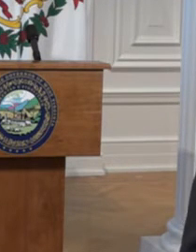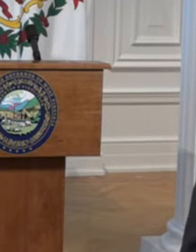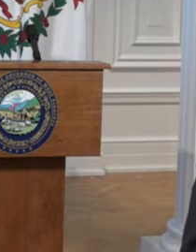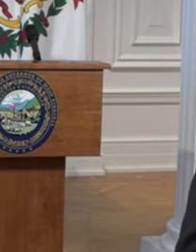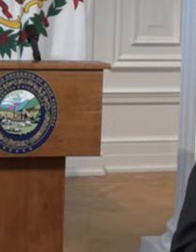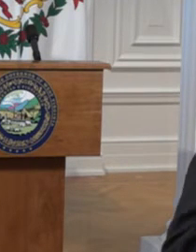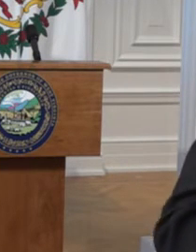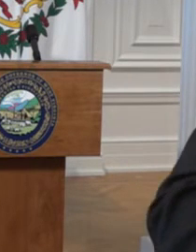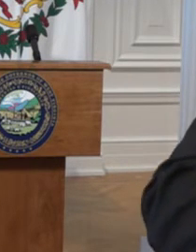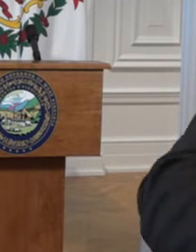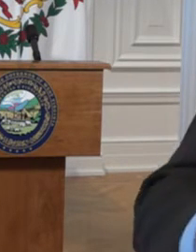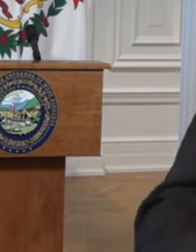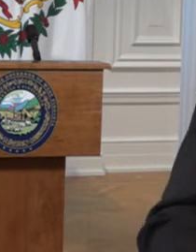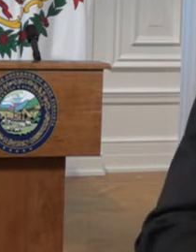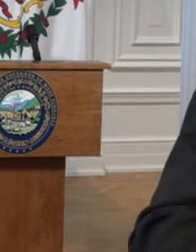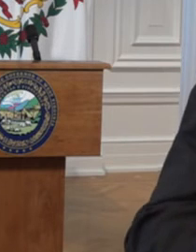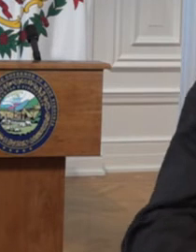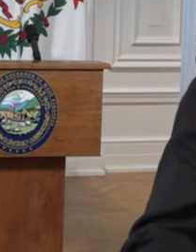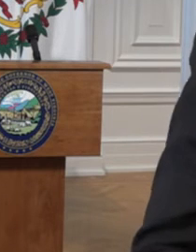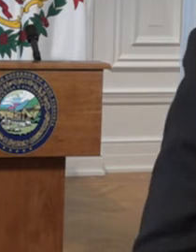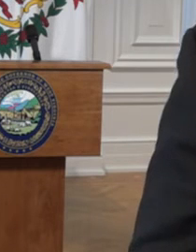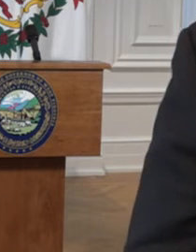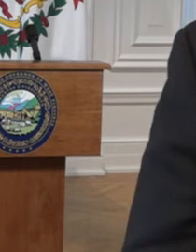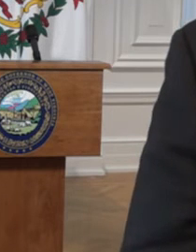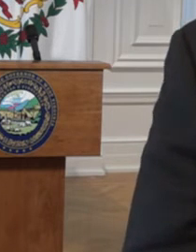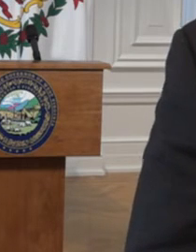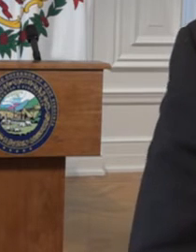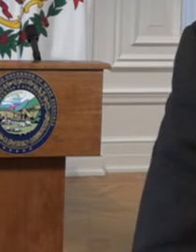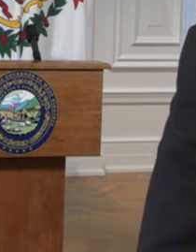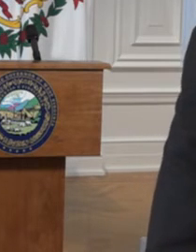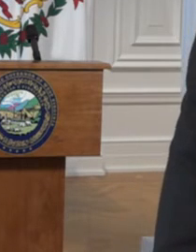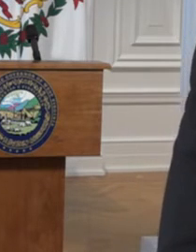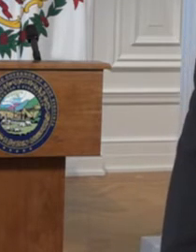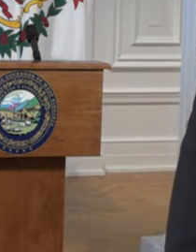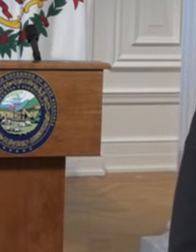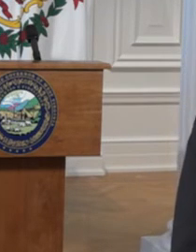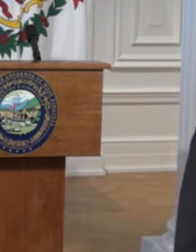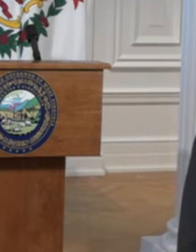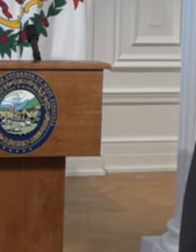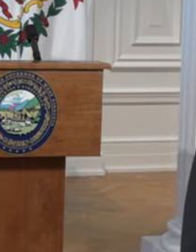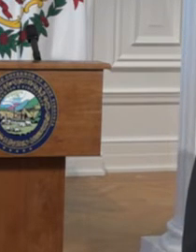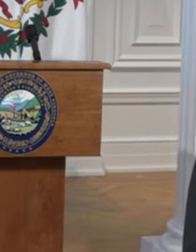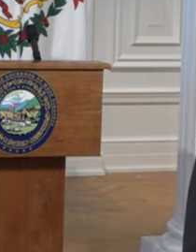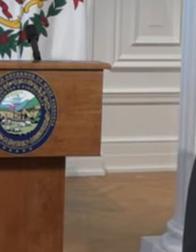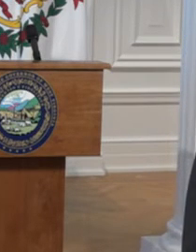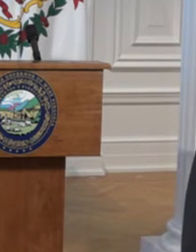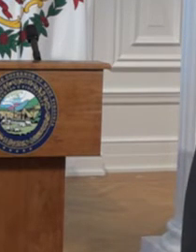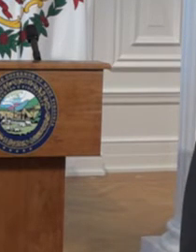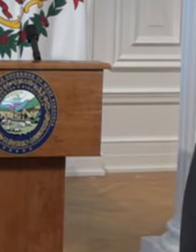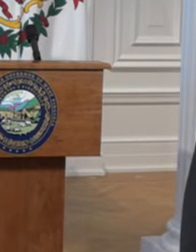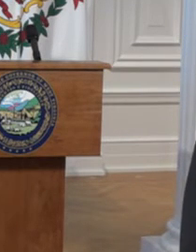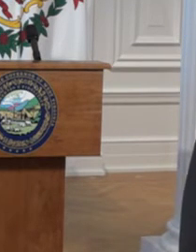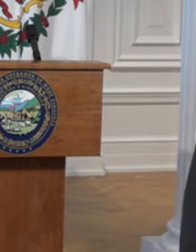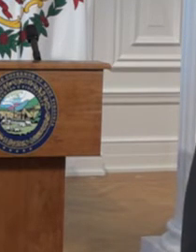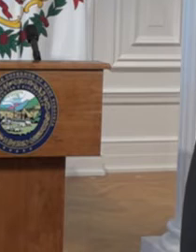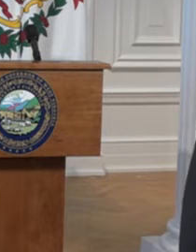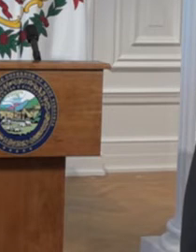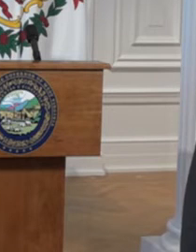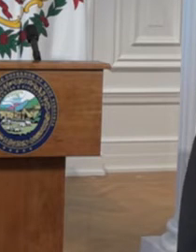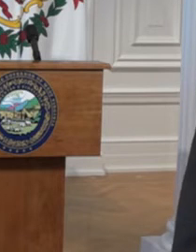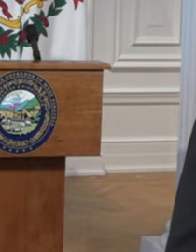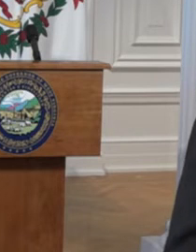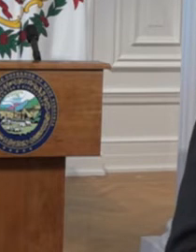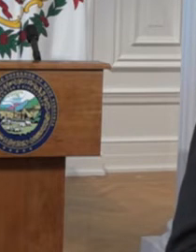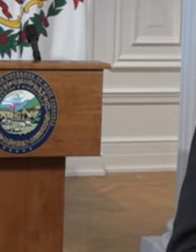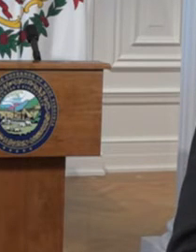on hand this week and next at in-store information centers in 5 area locations to answer